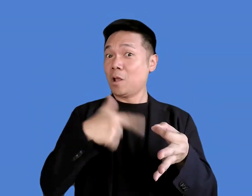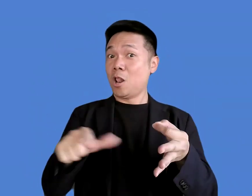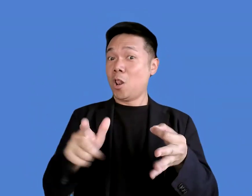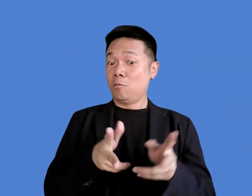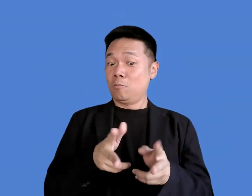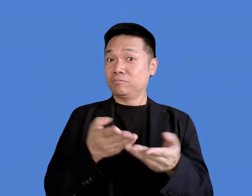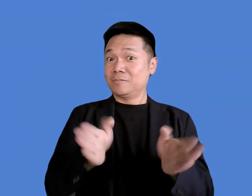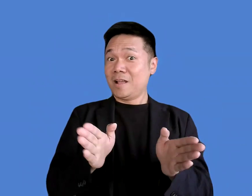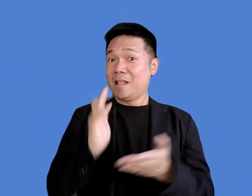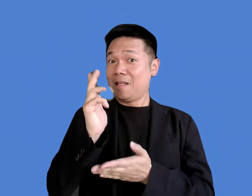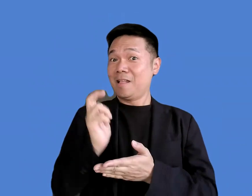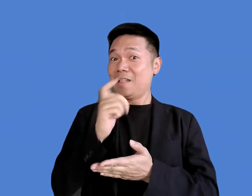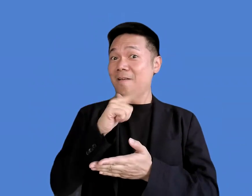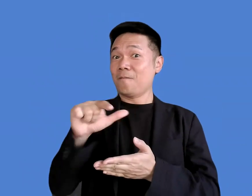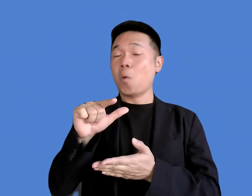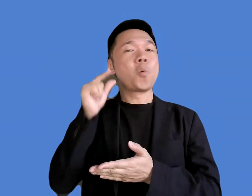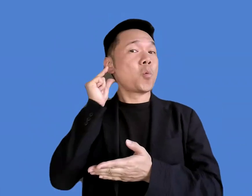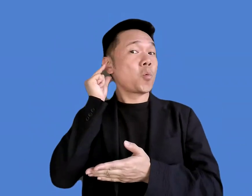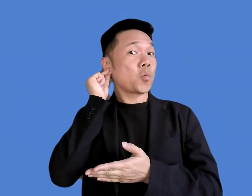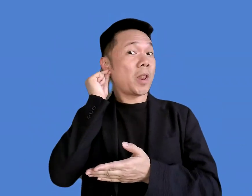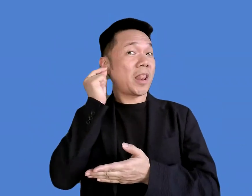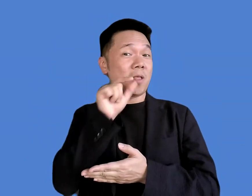Women Gender Action Lab.